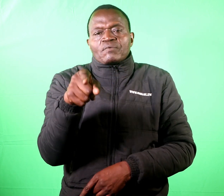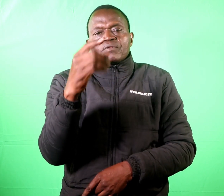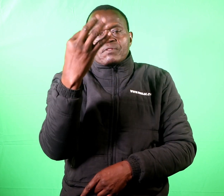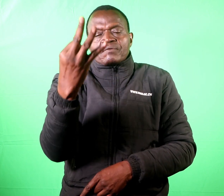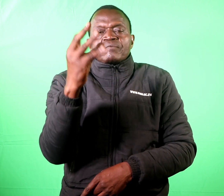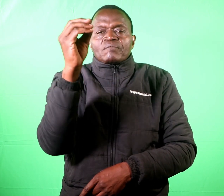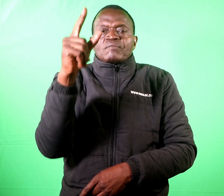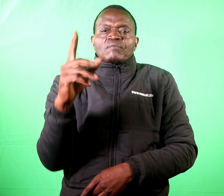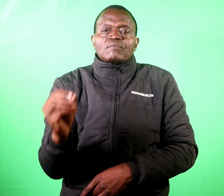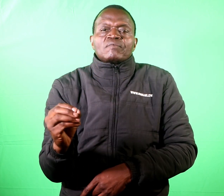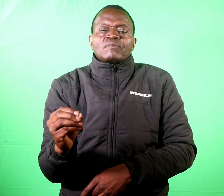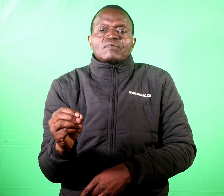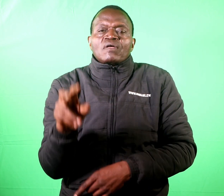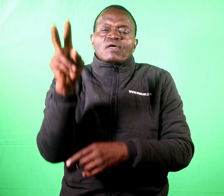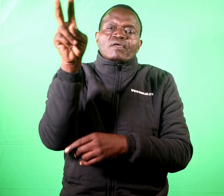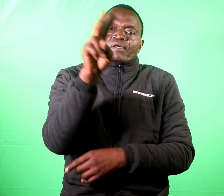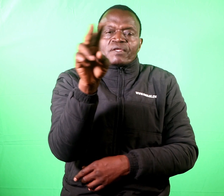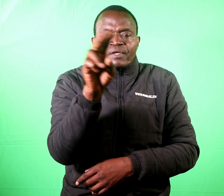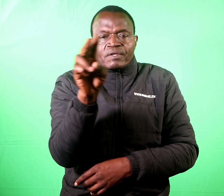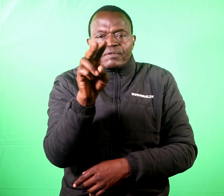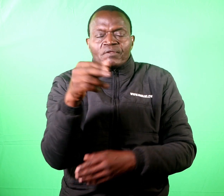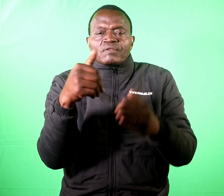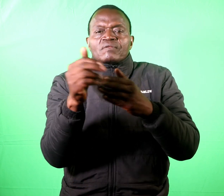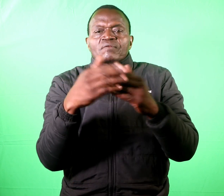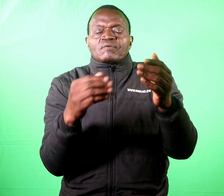15.3%. Irrigation infrastructure development,